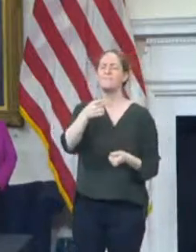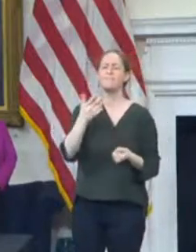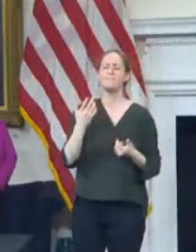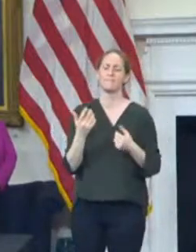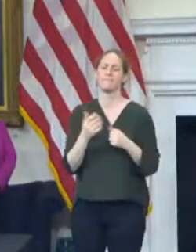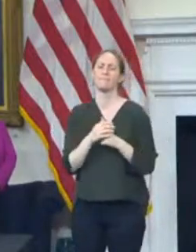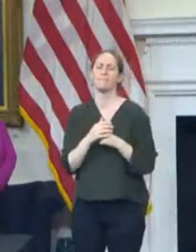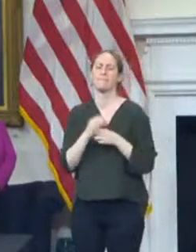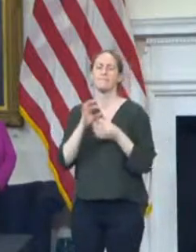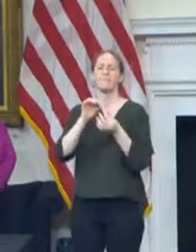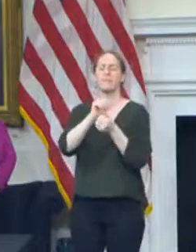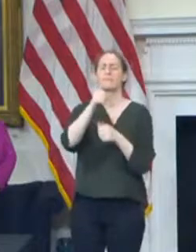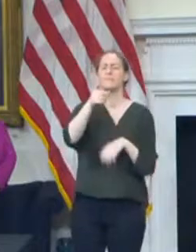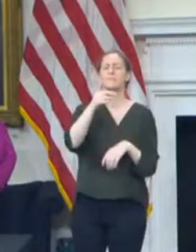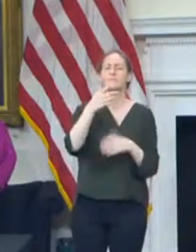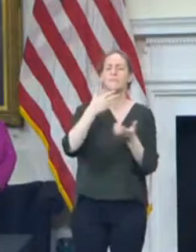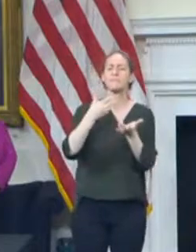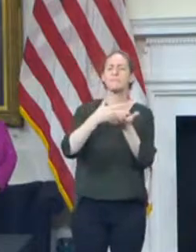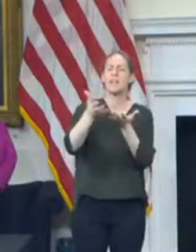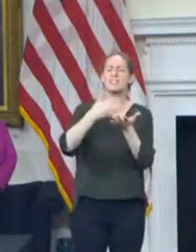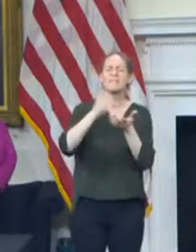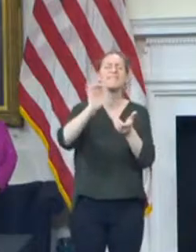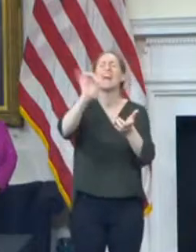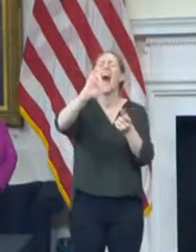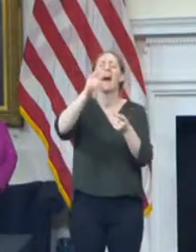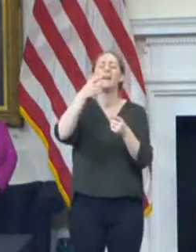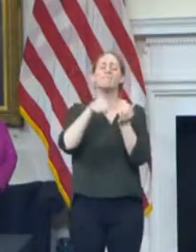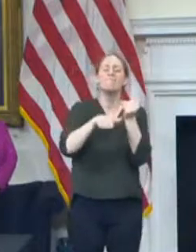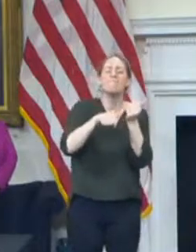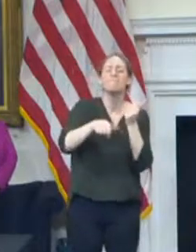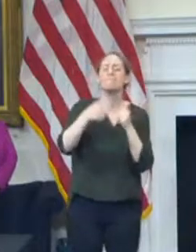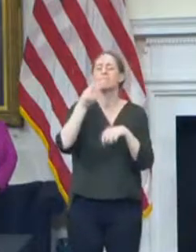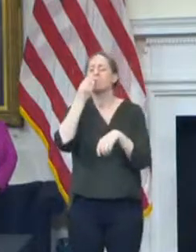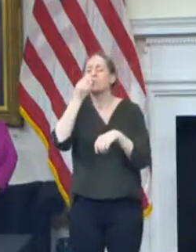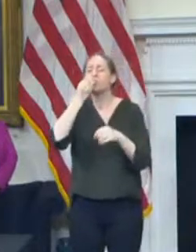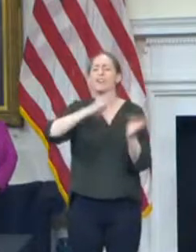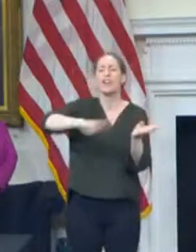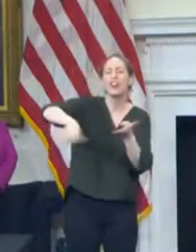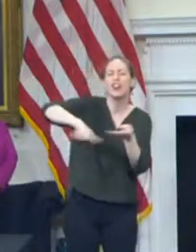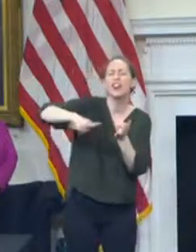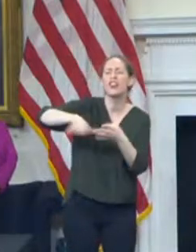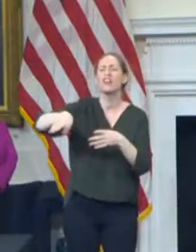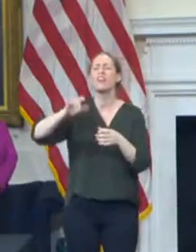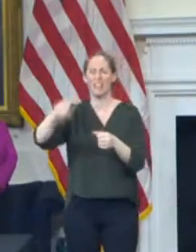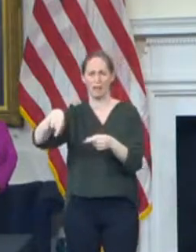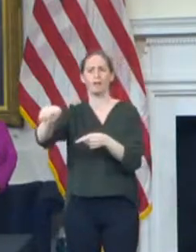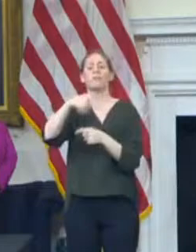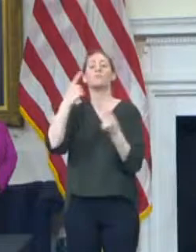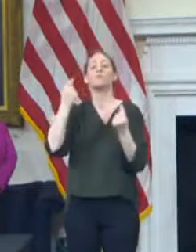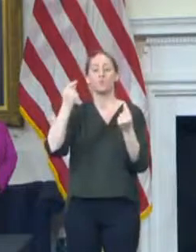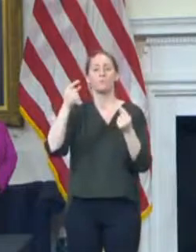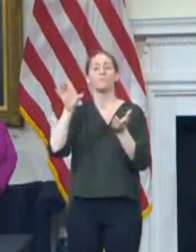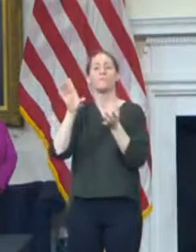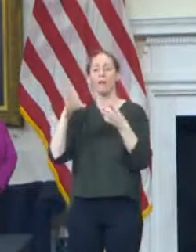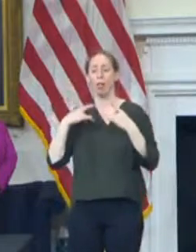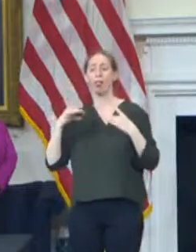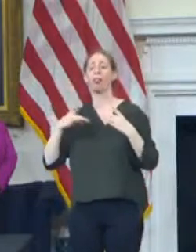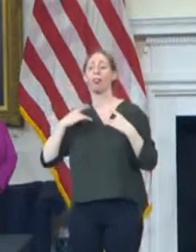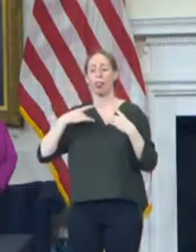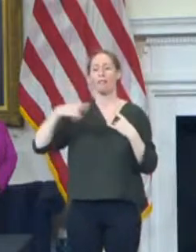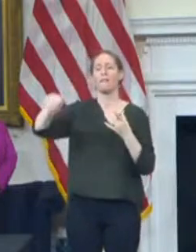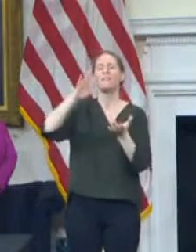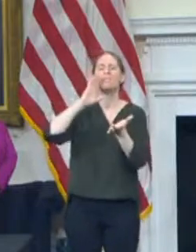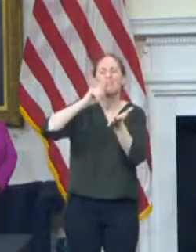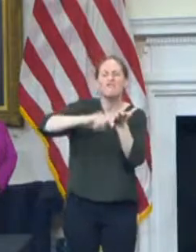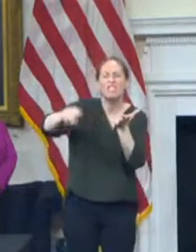program by the Maryland Department of Health and the Maryland Department of the Environment to help detect COVID outbreaks